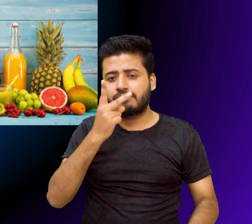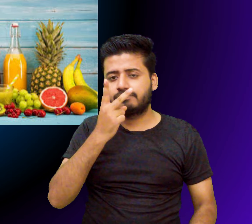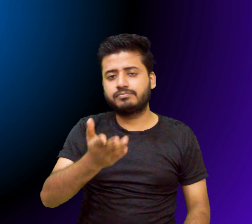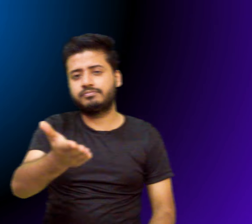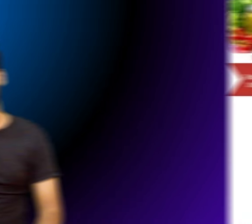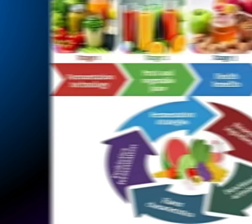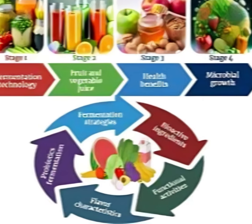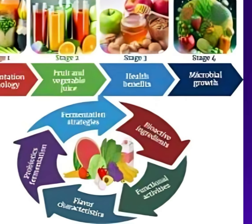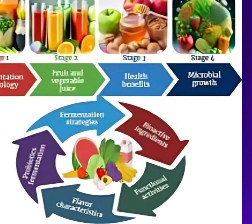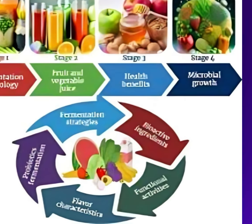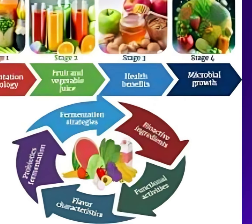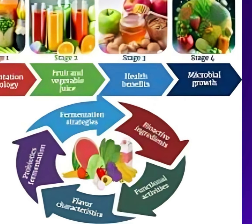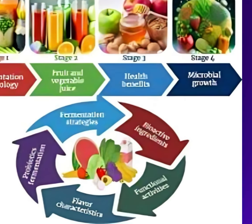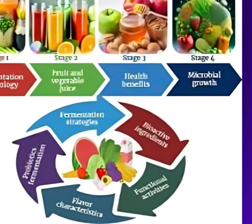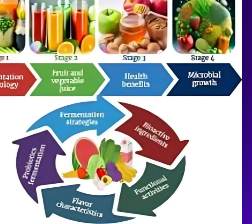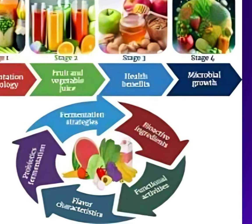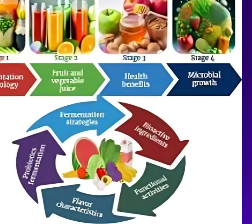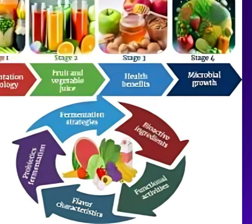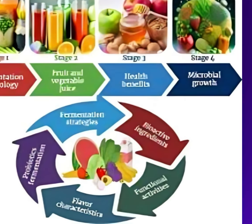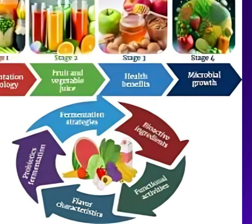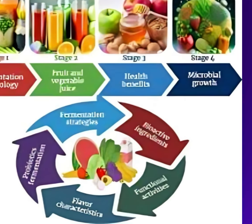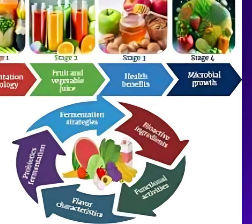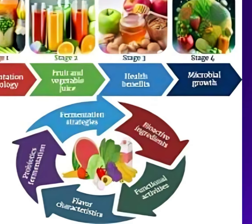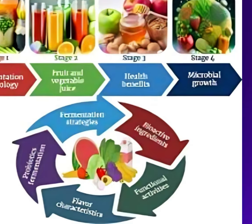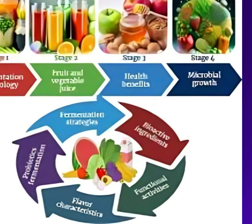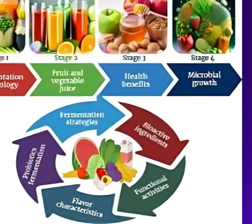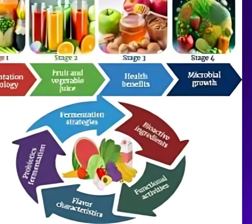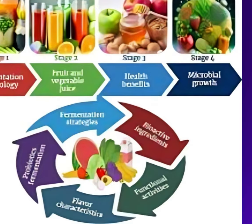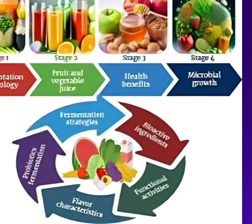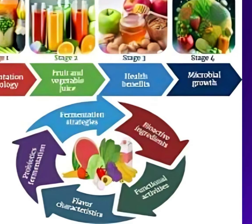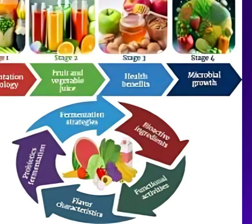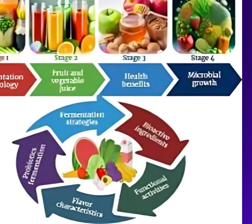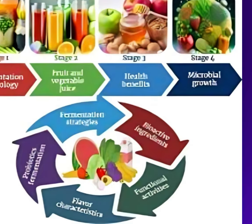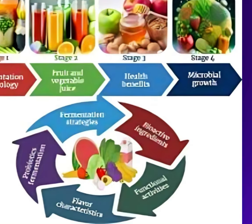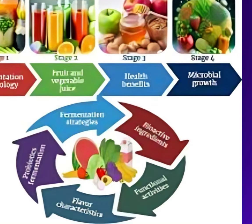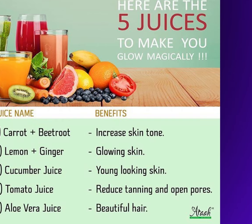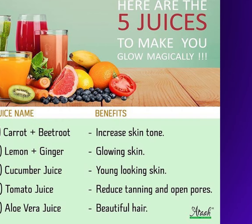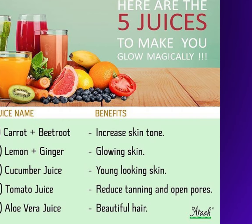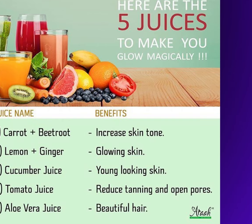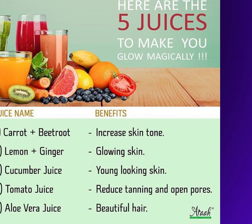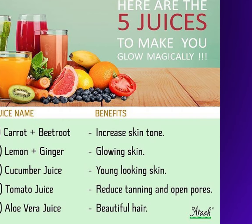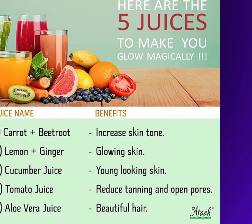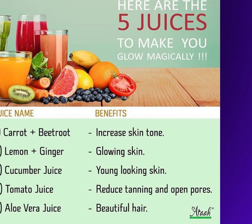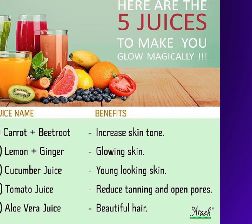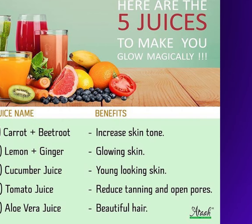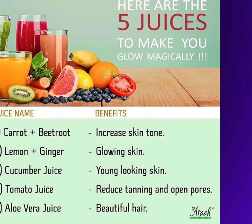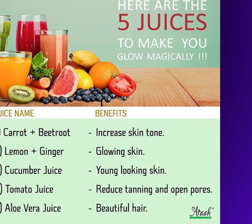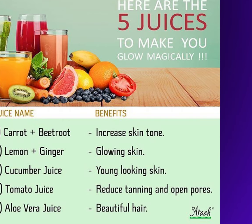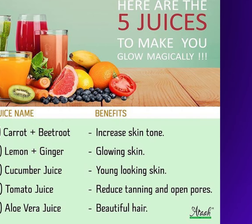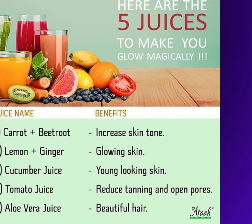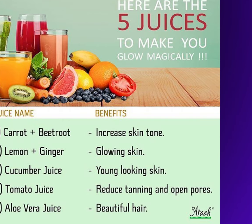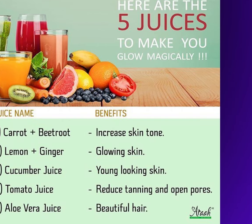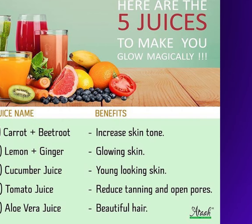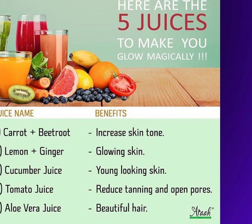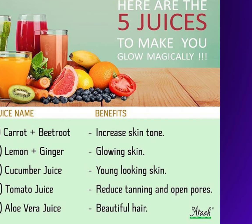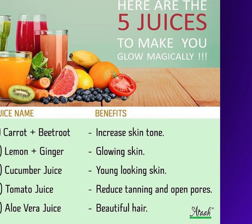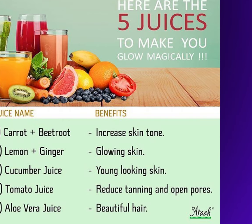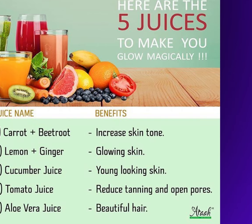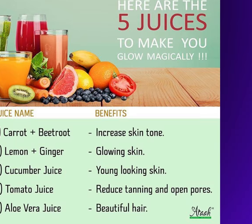other major brands. Real fruit power. While it does not have added preservatives or artificial colors, it typically has a lower